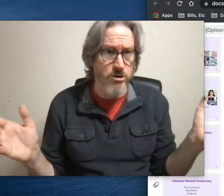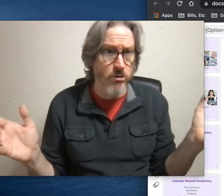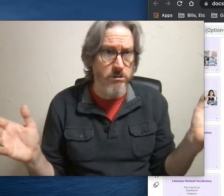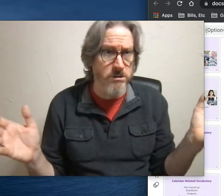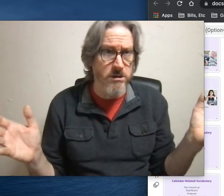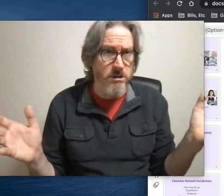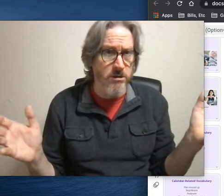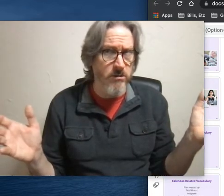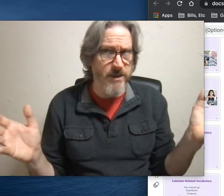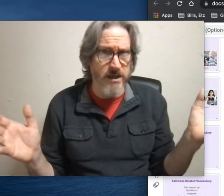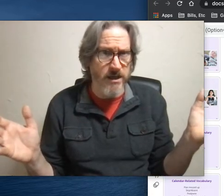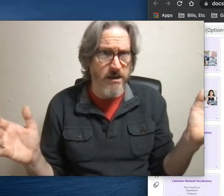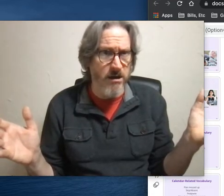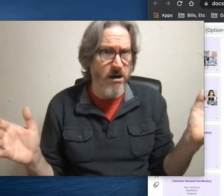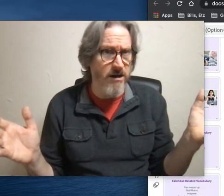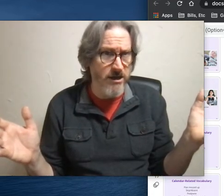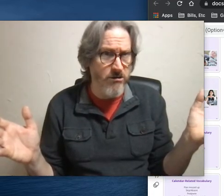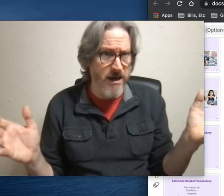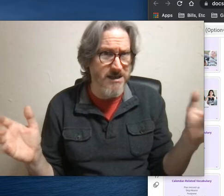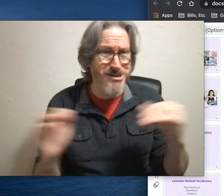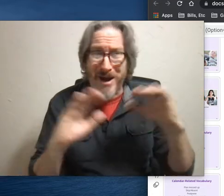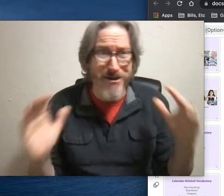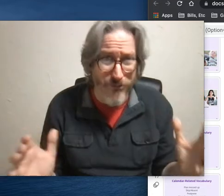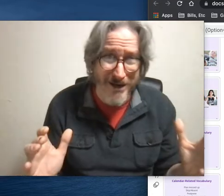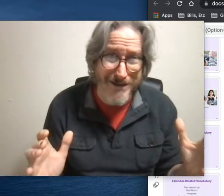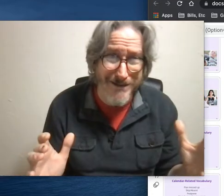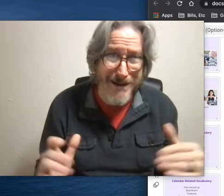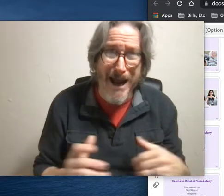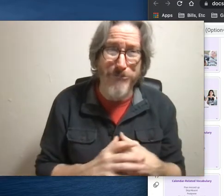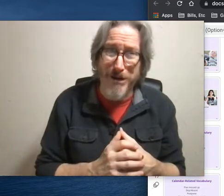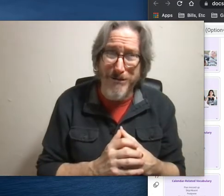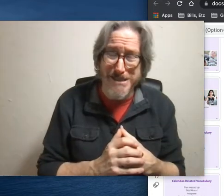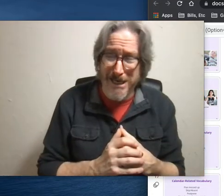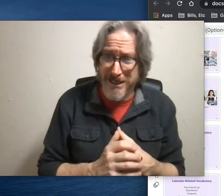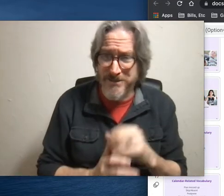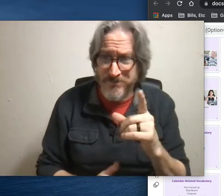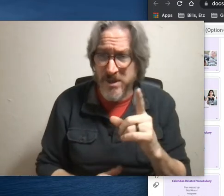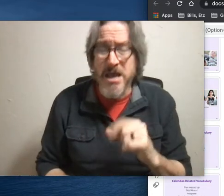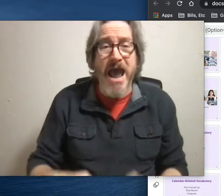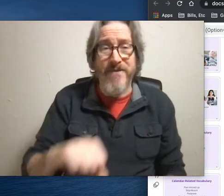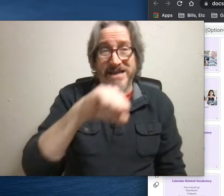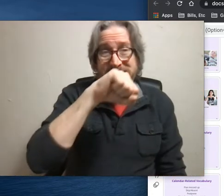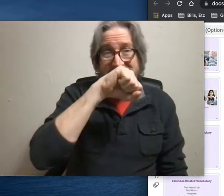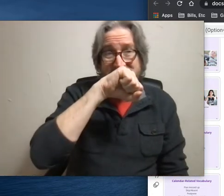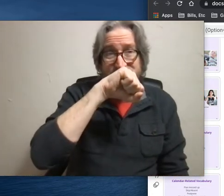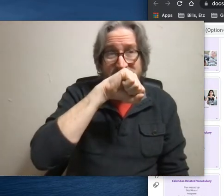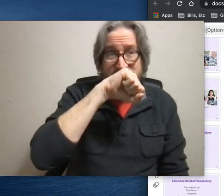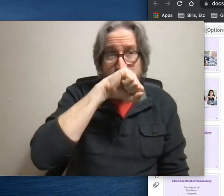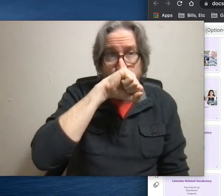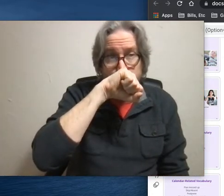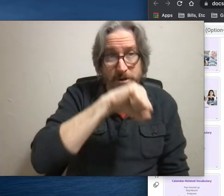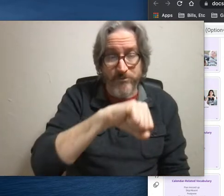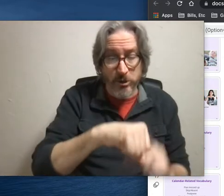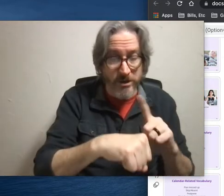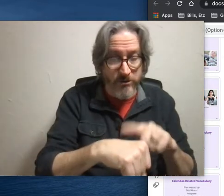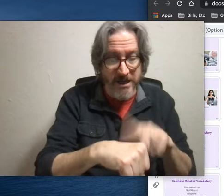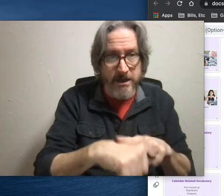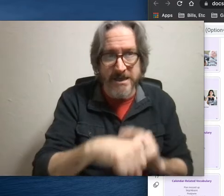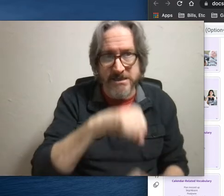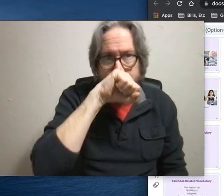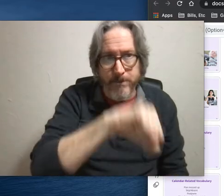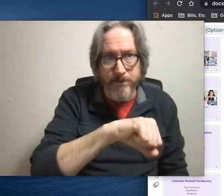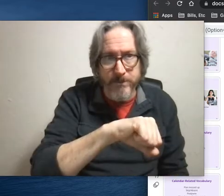I've been told repeatedly are incorrect. So I avoid it. I rarely sign it. And that's kiss fist. You